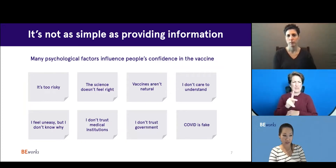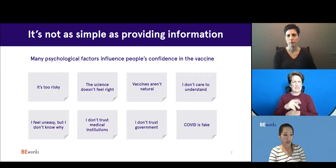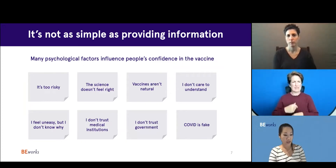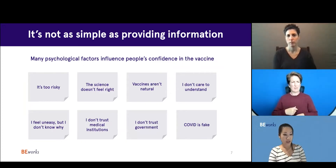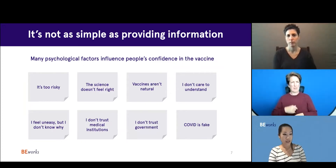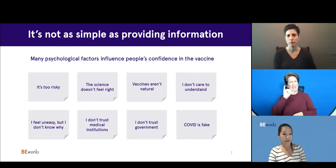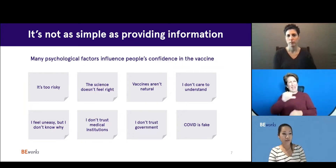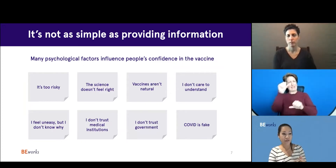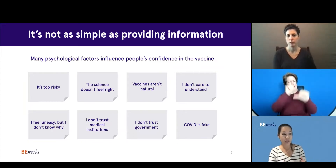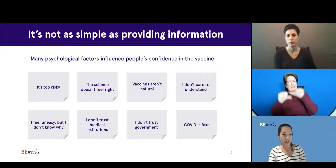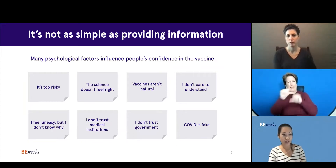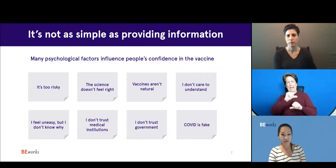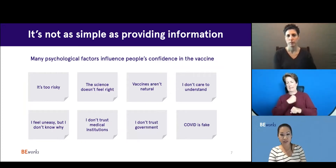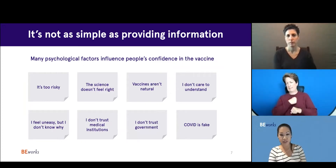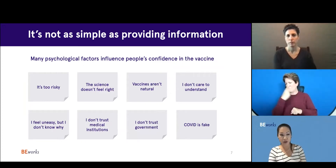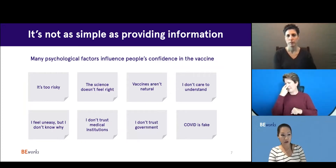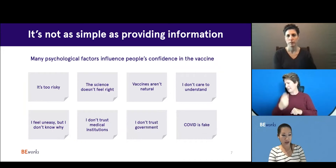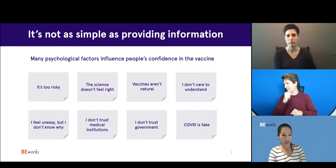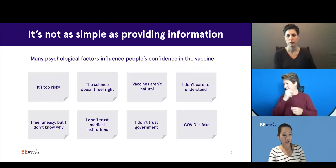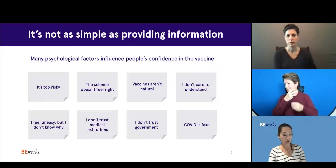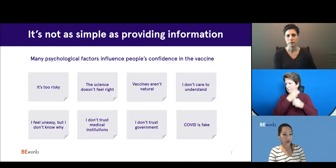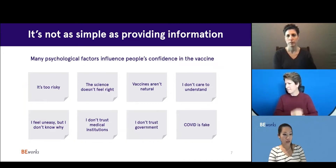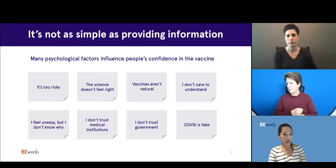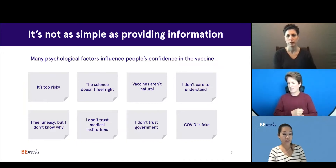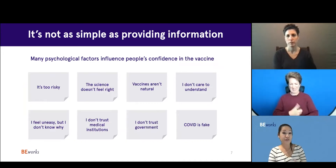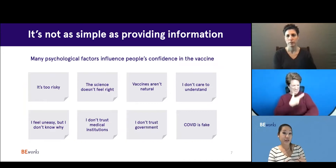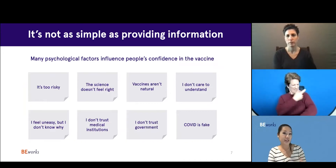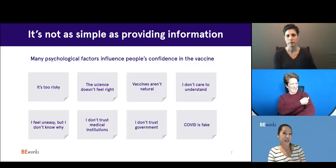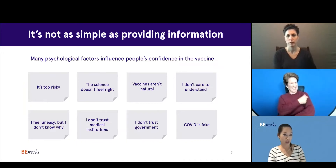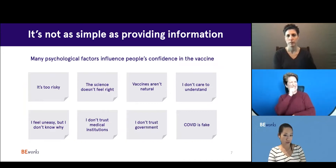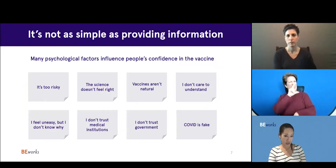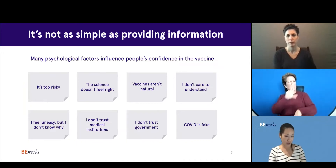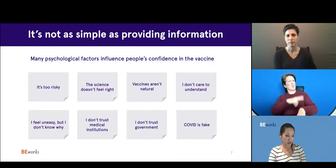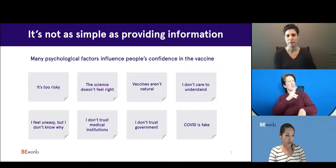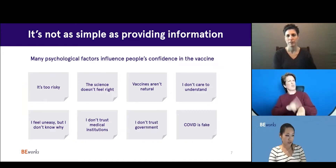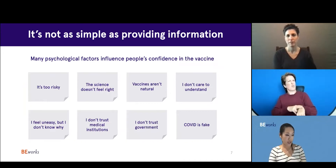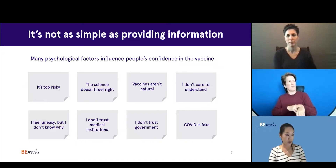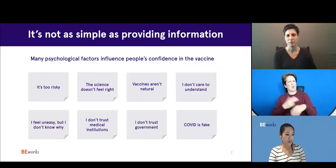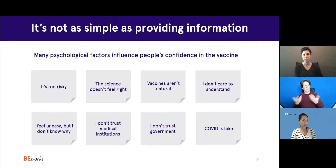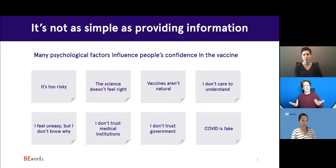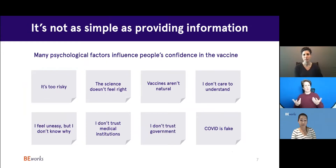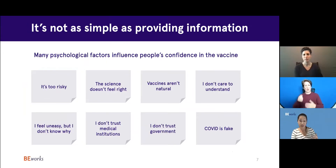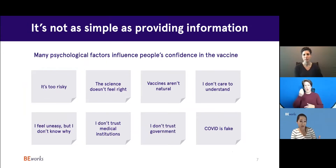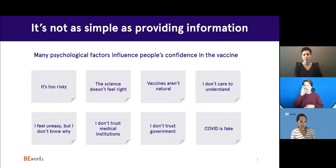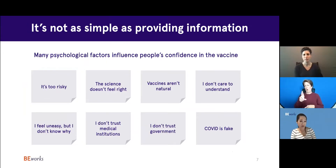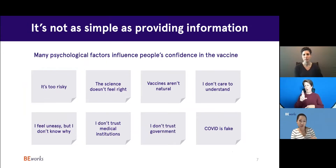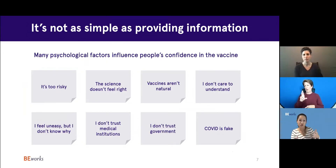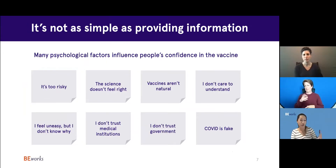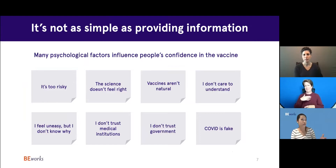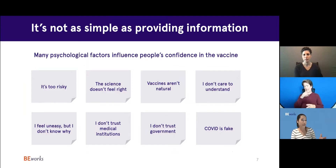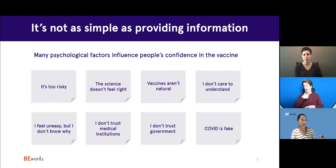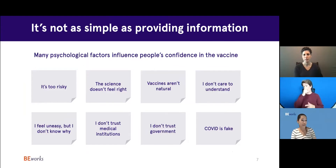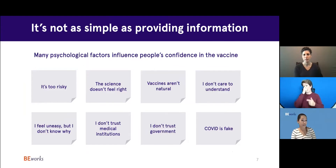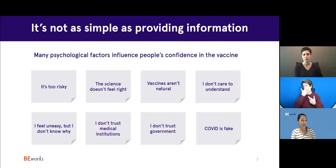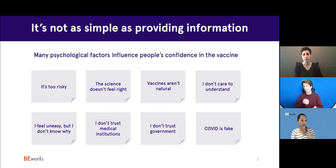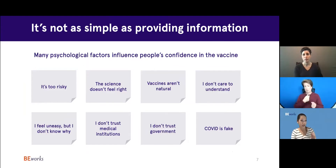right. It's a feeling that vaccines aren't natural. It's a feeling that they don't care to understand. They may feel just